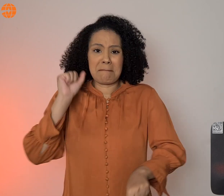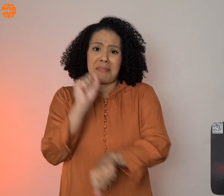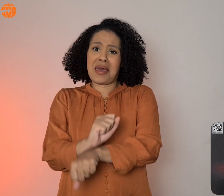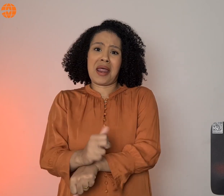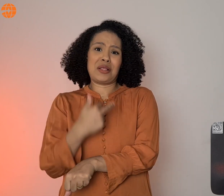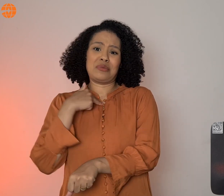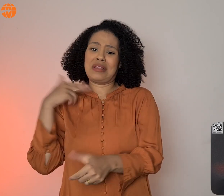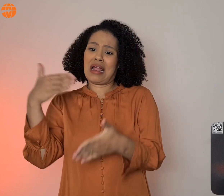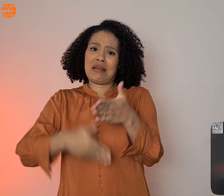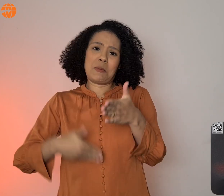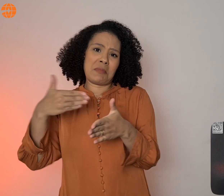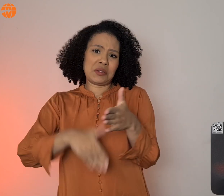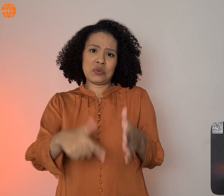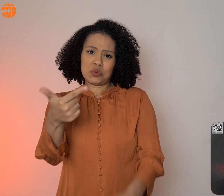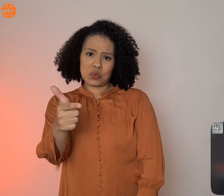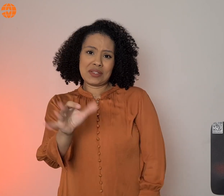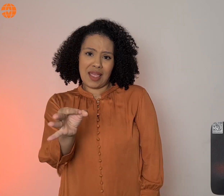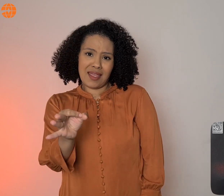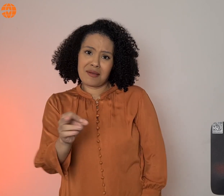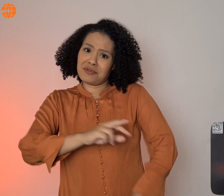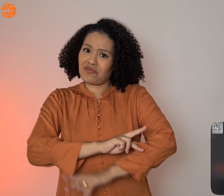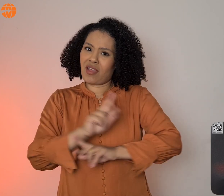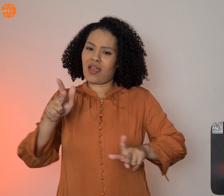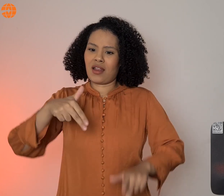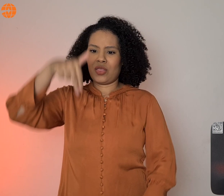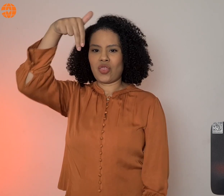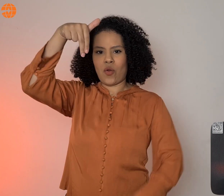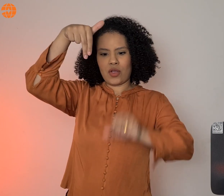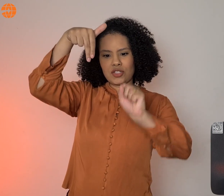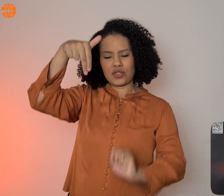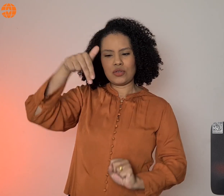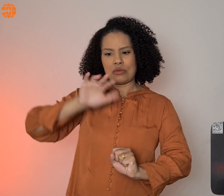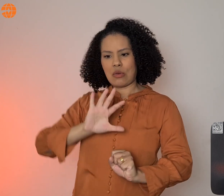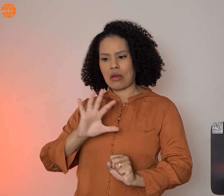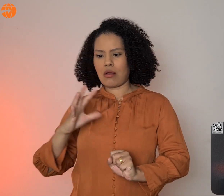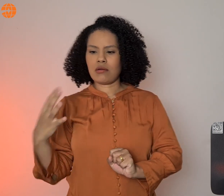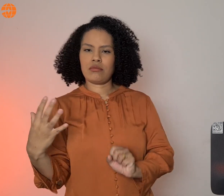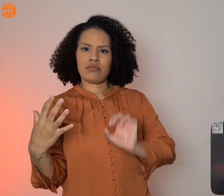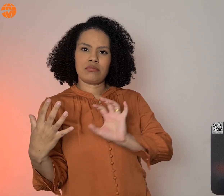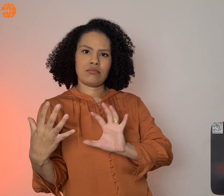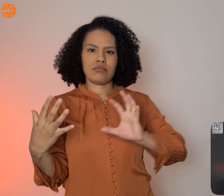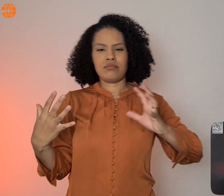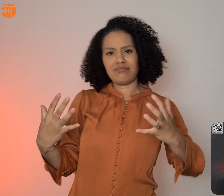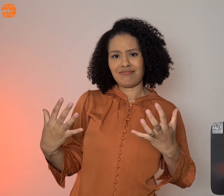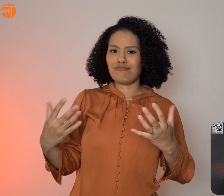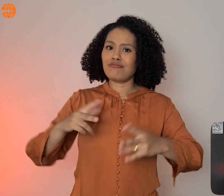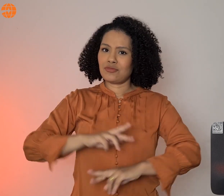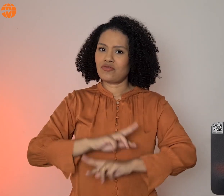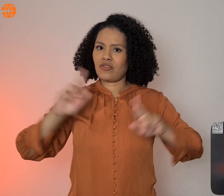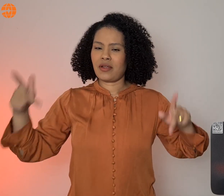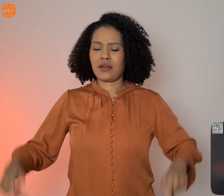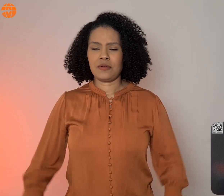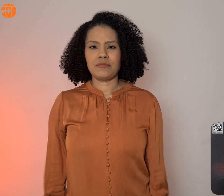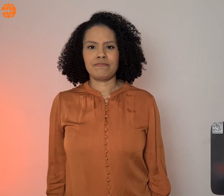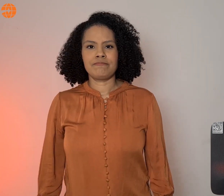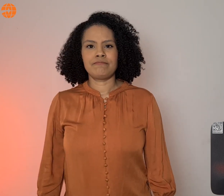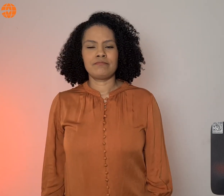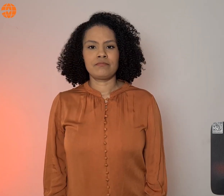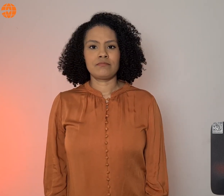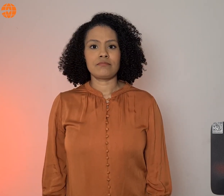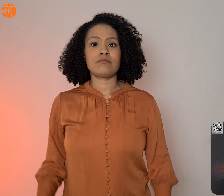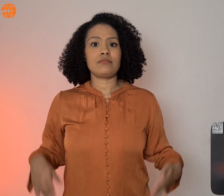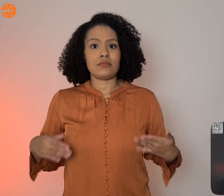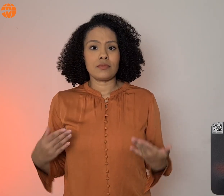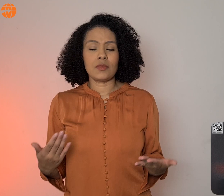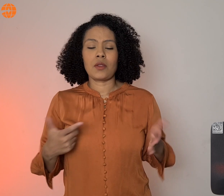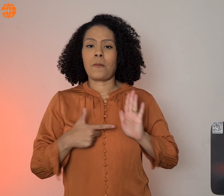ou eternamente em direção ao Ocidente. And then he says, so far does He remove our transgressions from as far as the heavens are above the